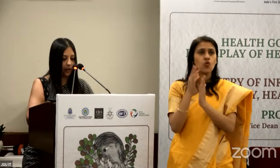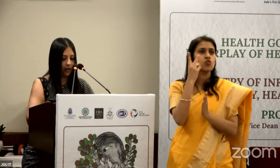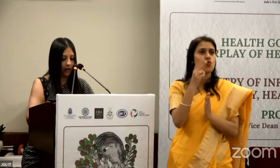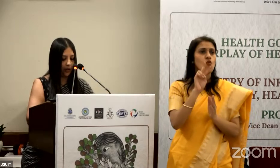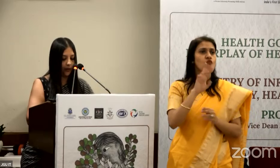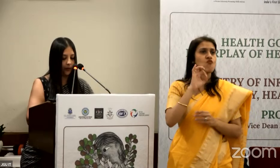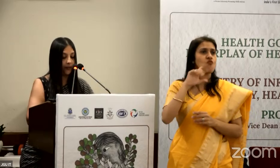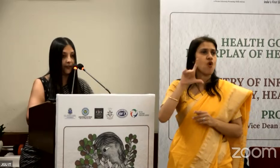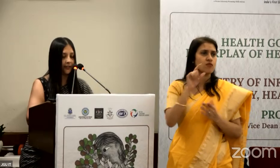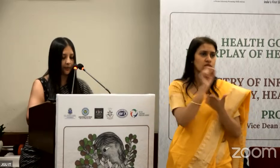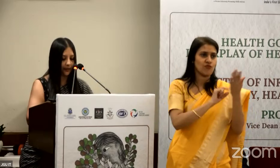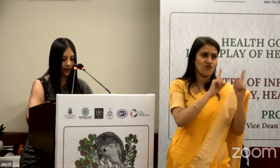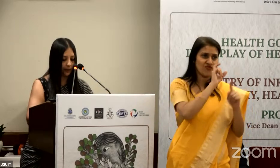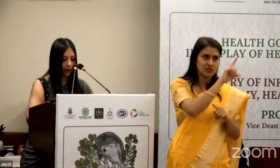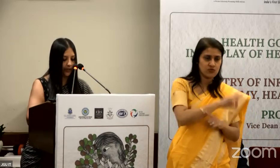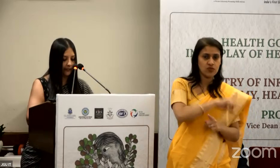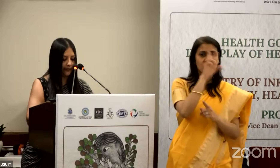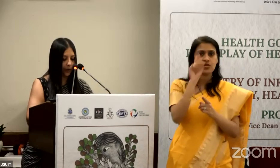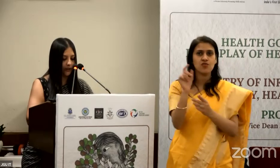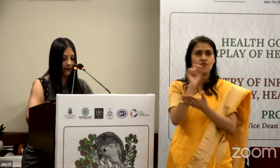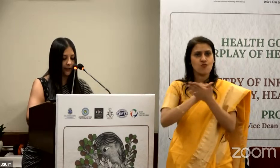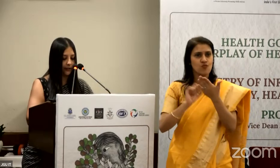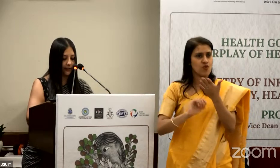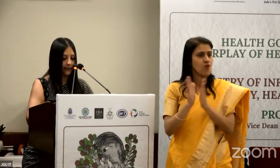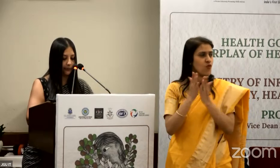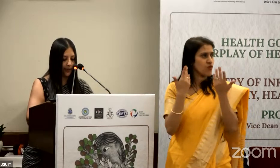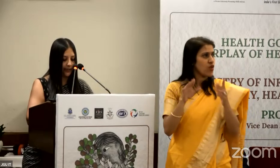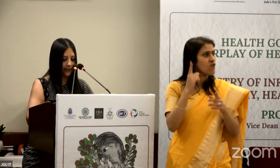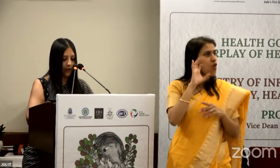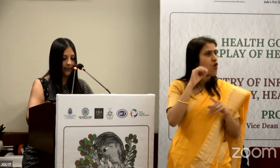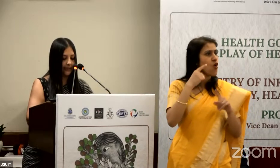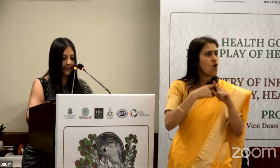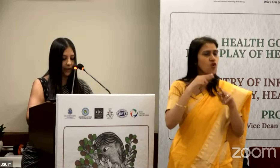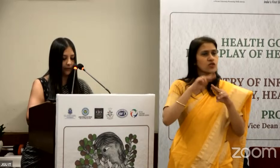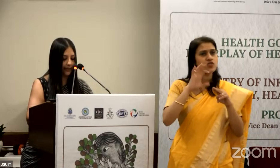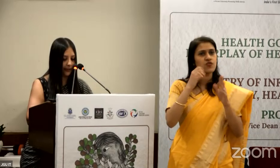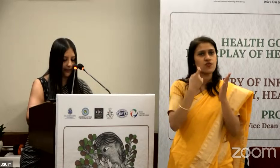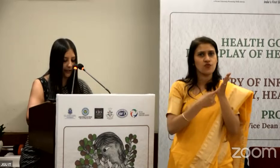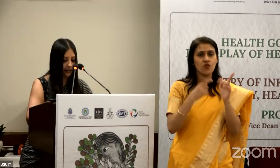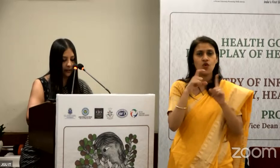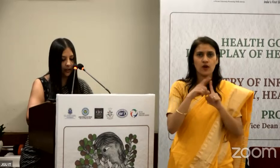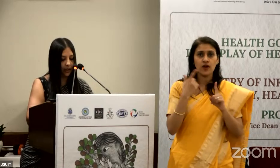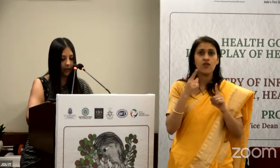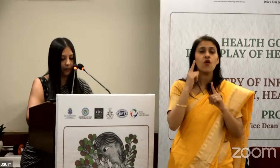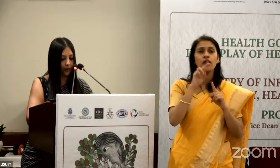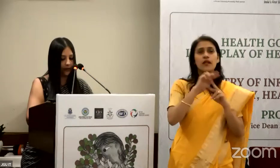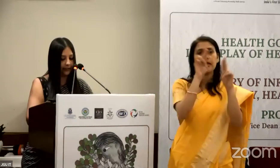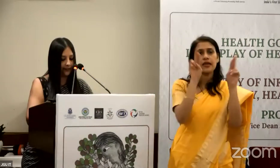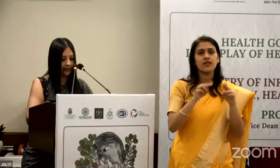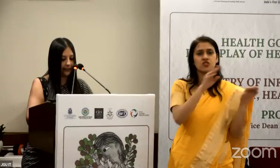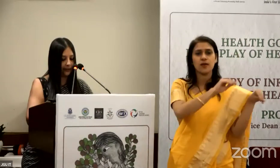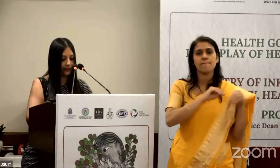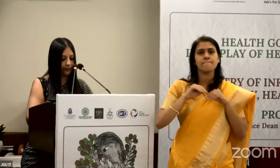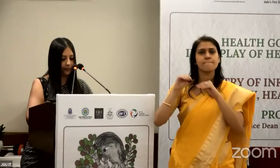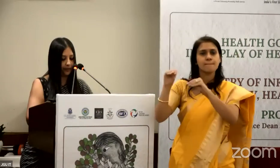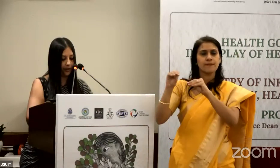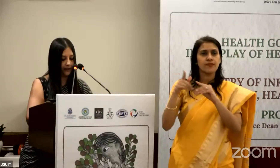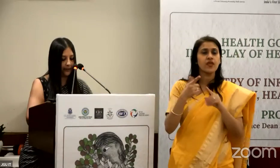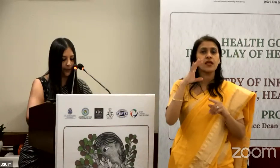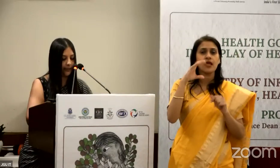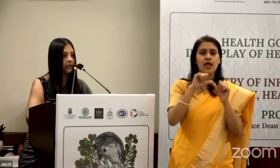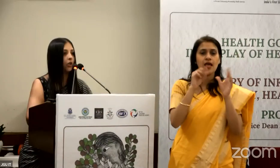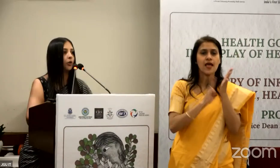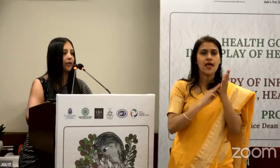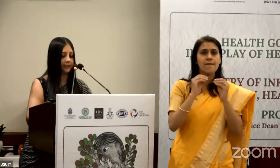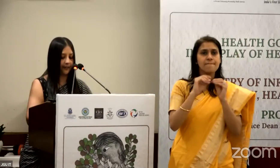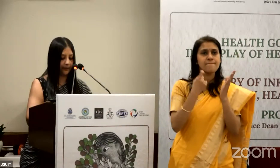forthcoming. The first one, a monograph with Oxford University Press on international migration, a monograph with Cambridge University